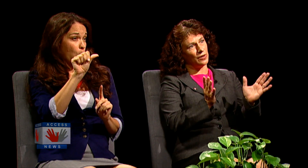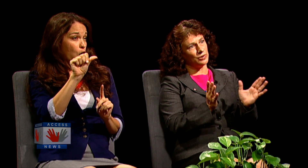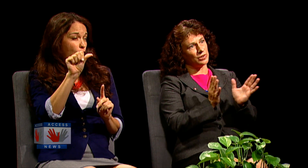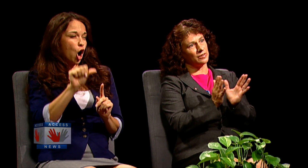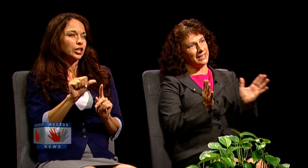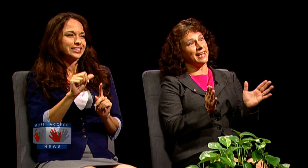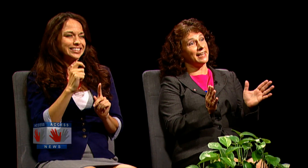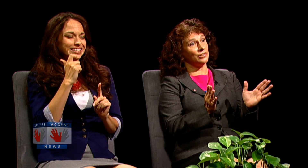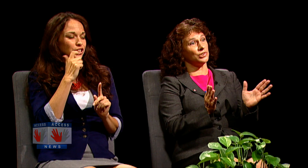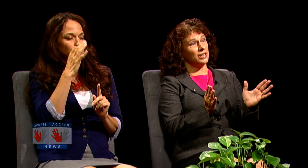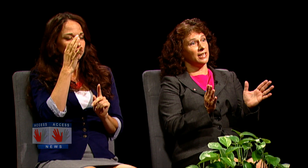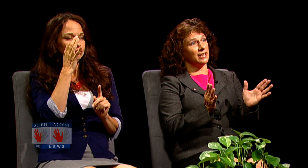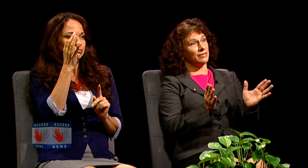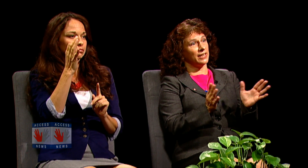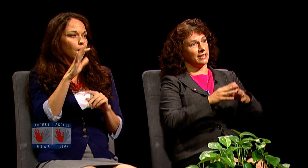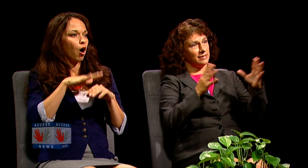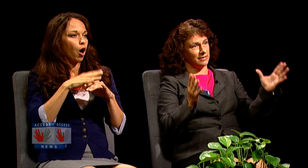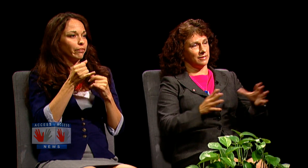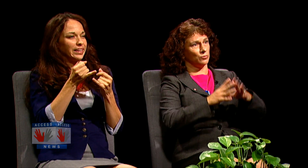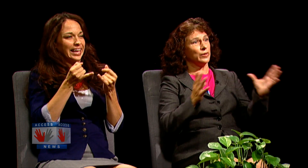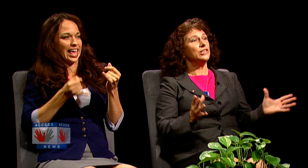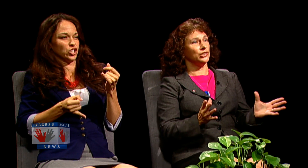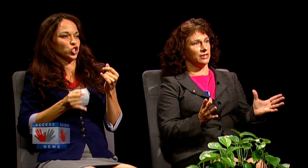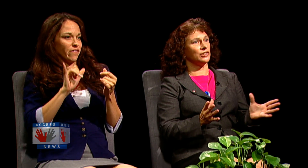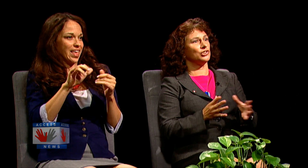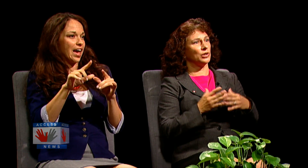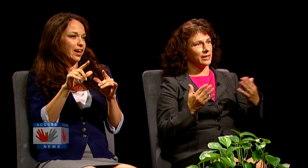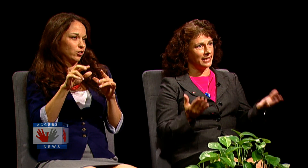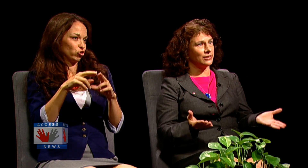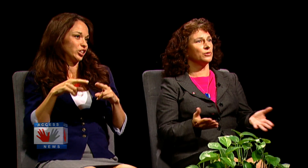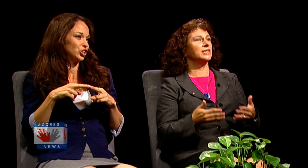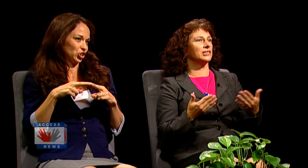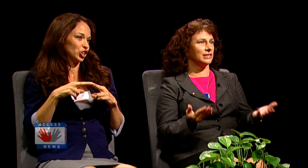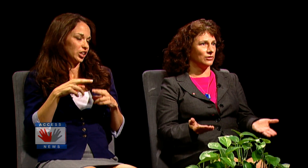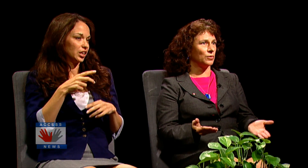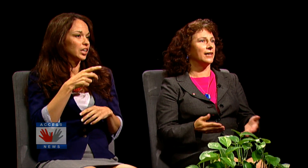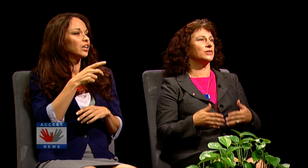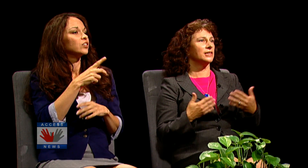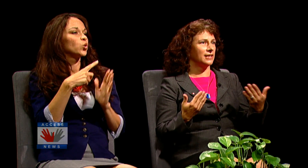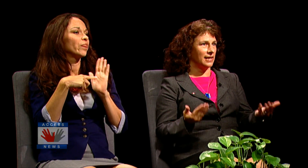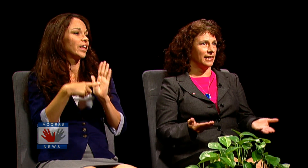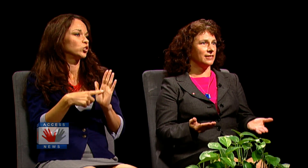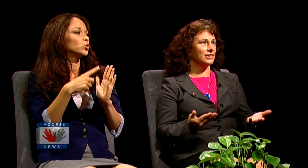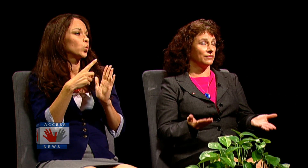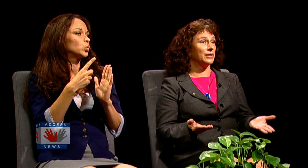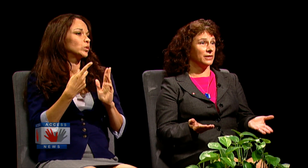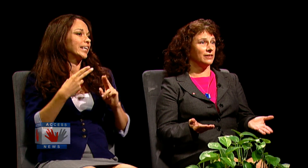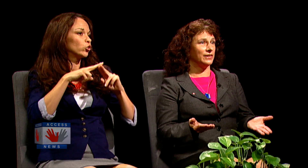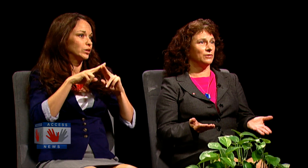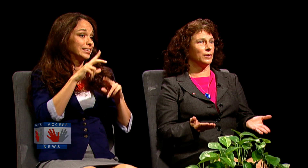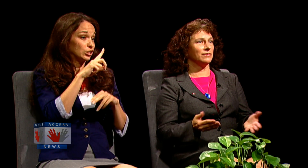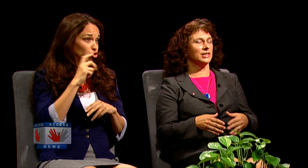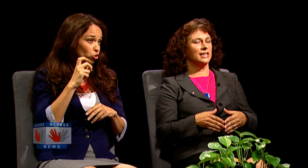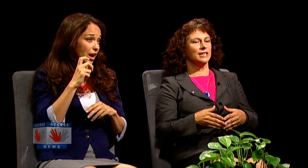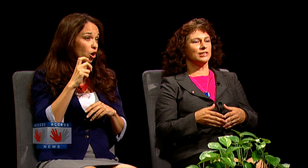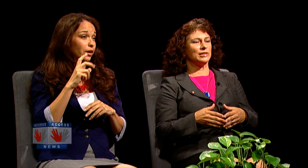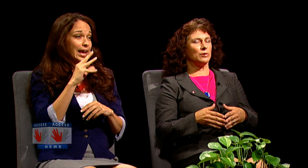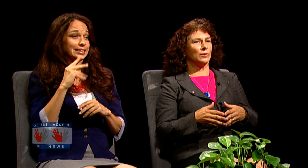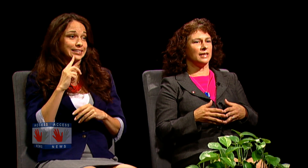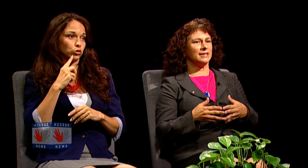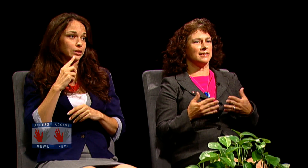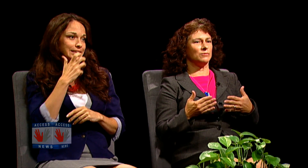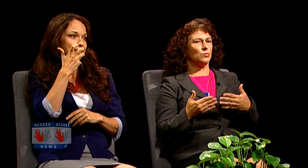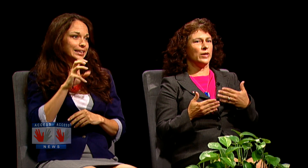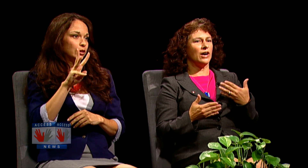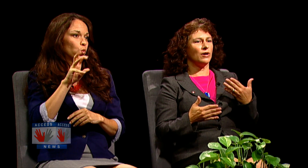just falls on the edge of that region, that's showing increases in drought and severity of heat waves.